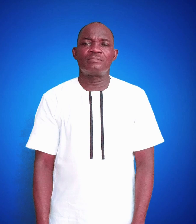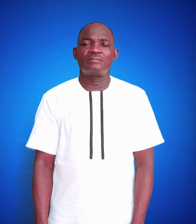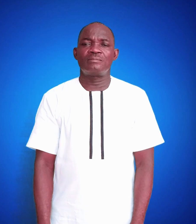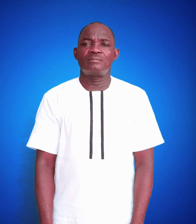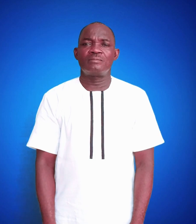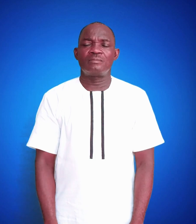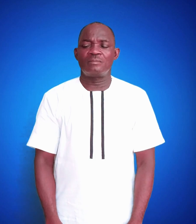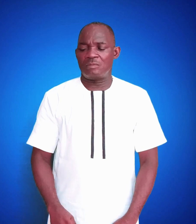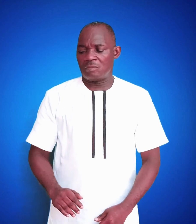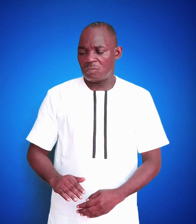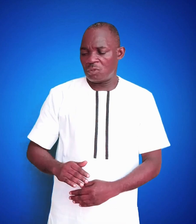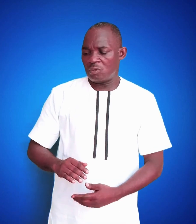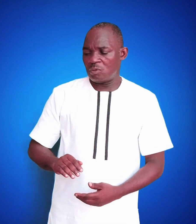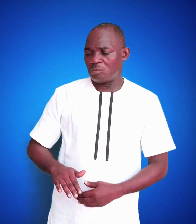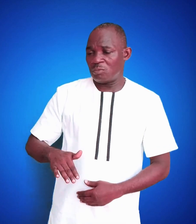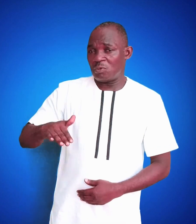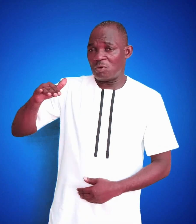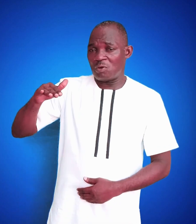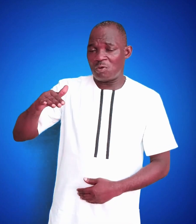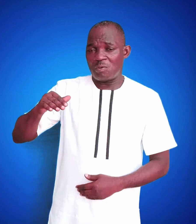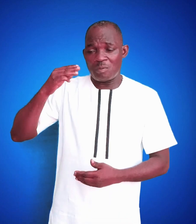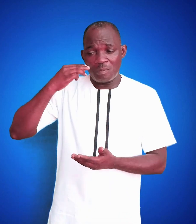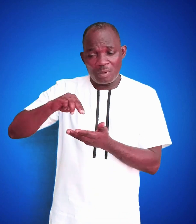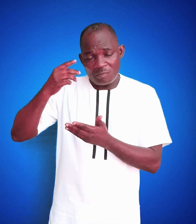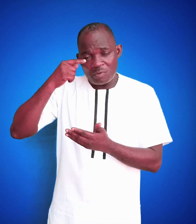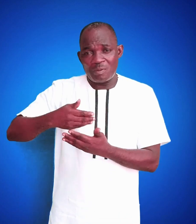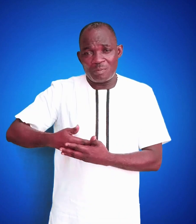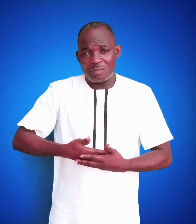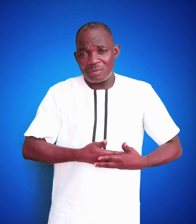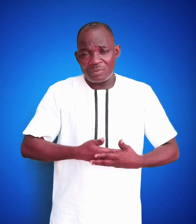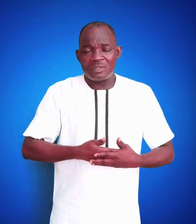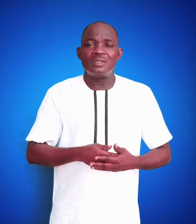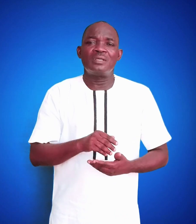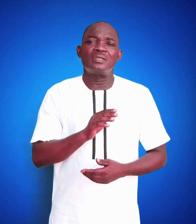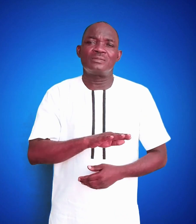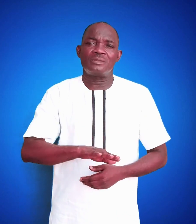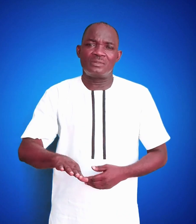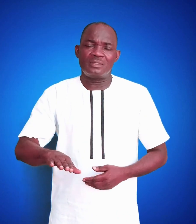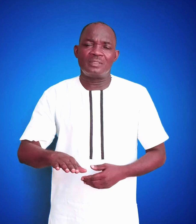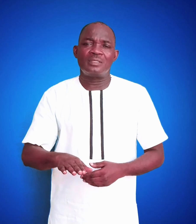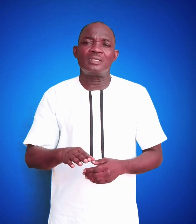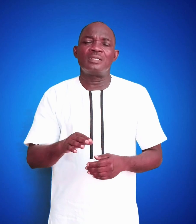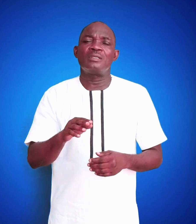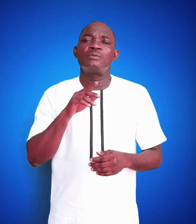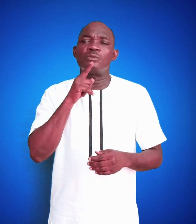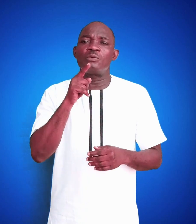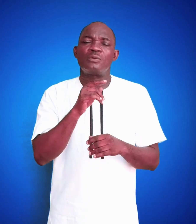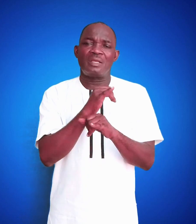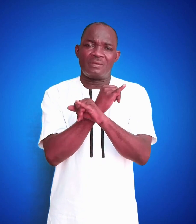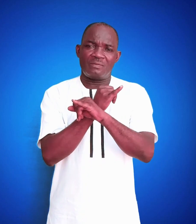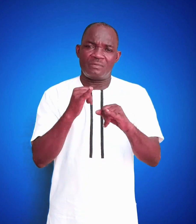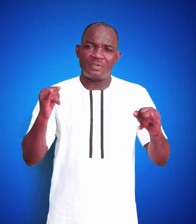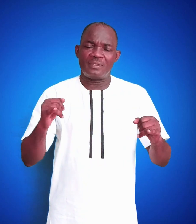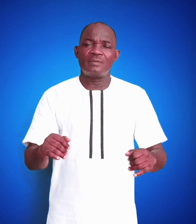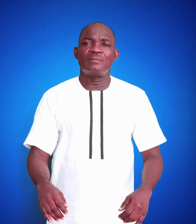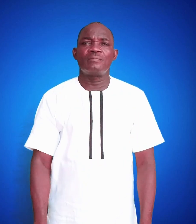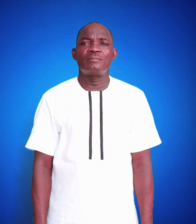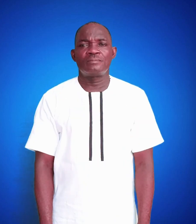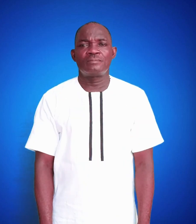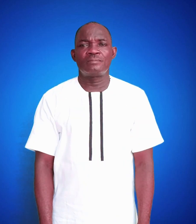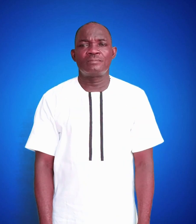Growth monitoring for babies and children is free.